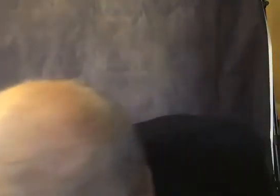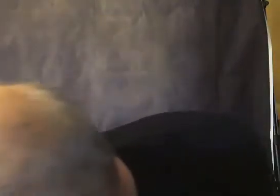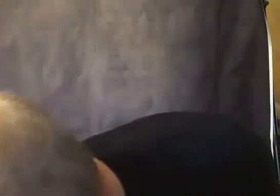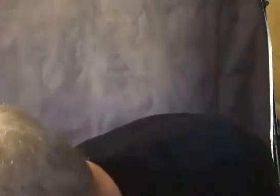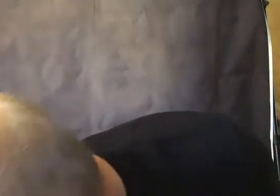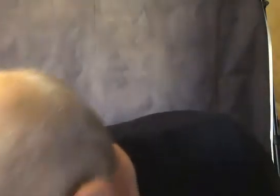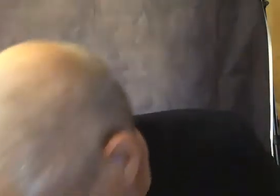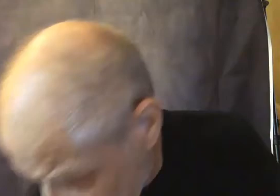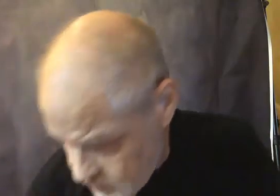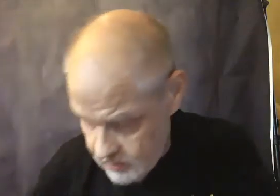Second.